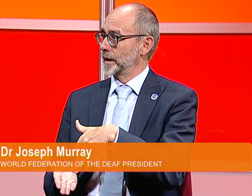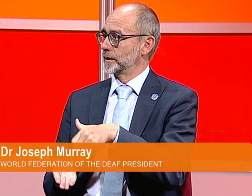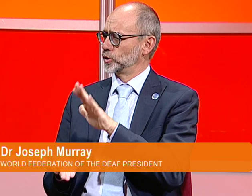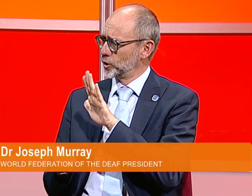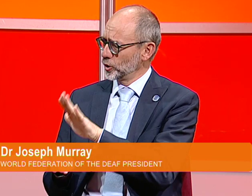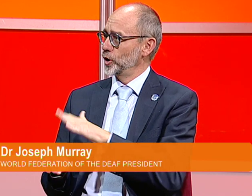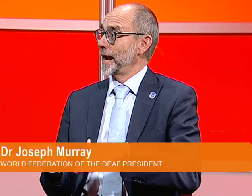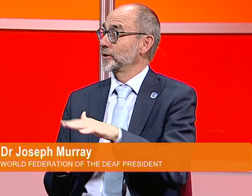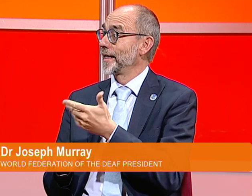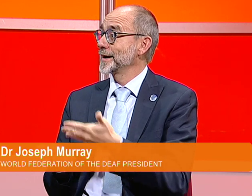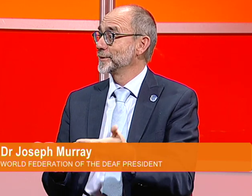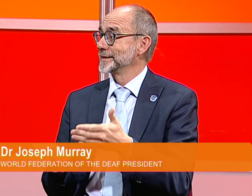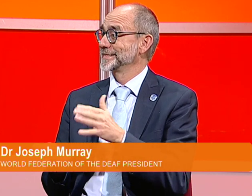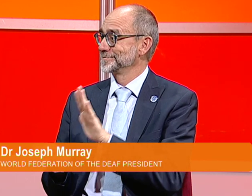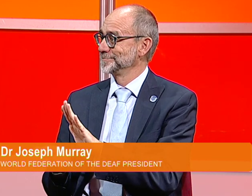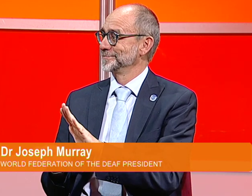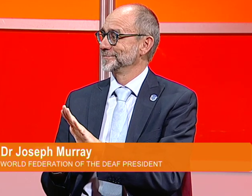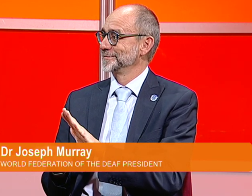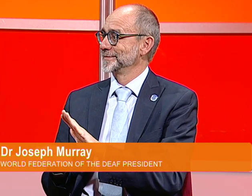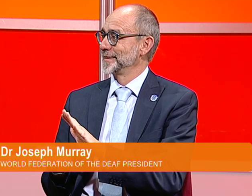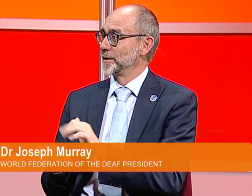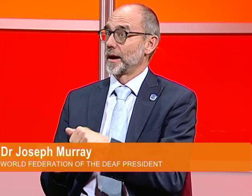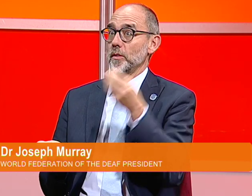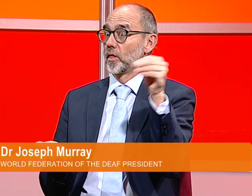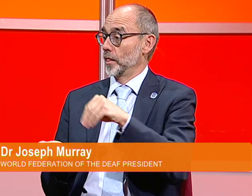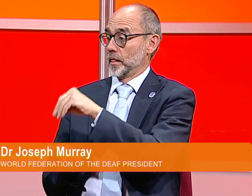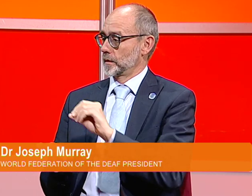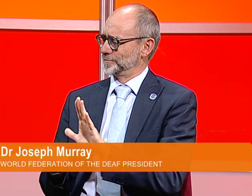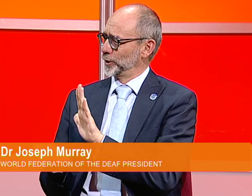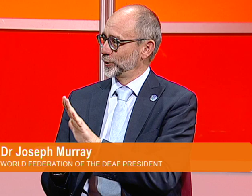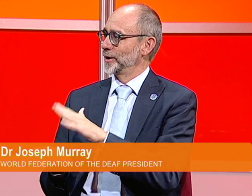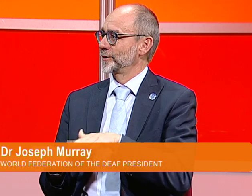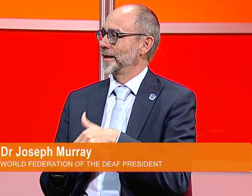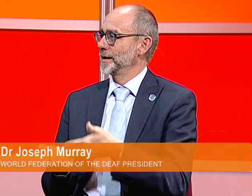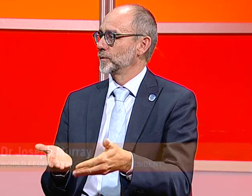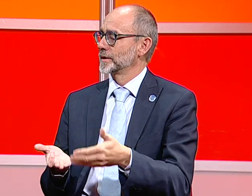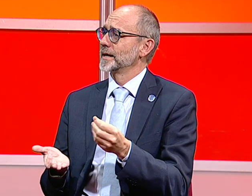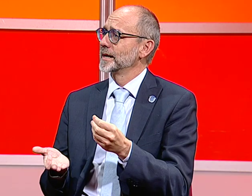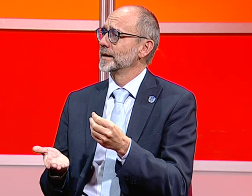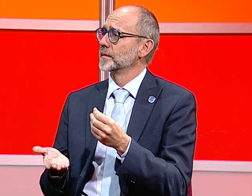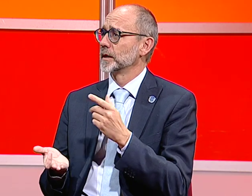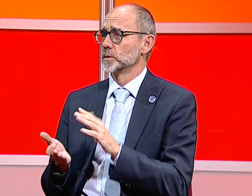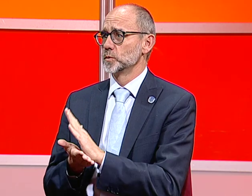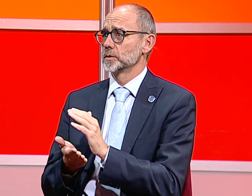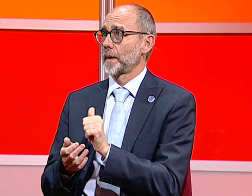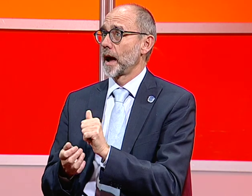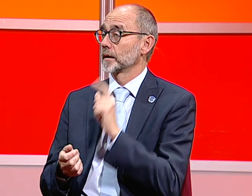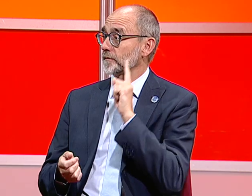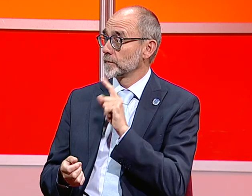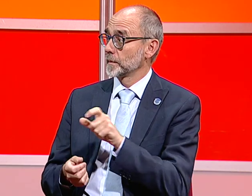be very proud of this language. Yeah. This is your own language. You can't bring another sign language from another country